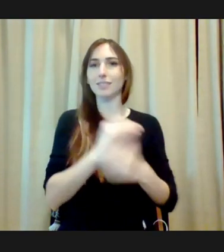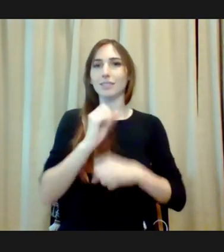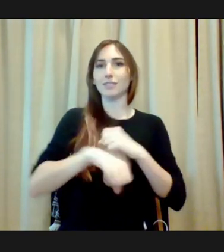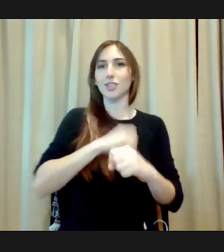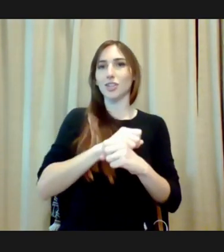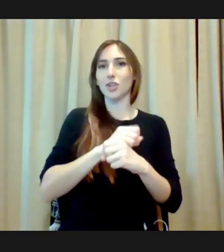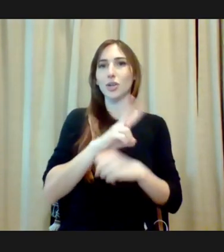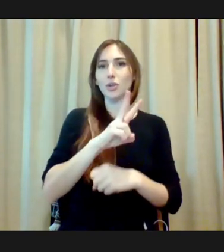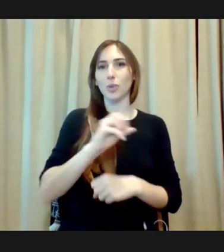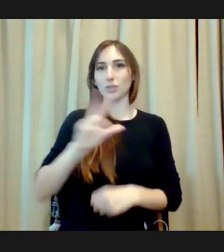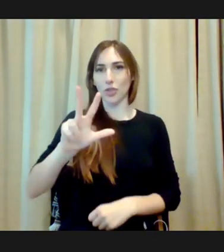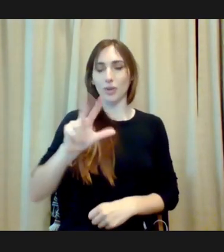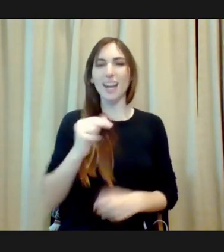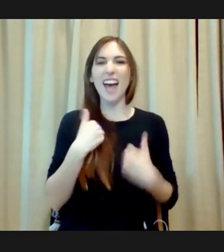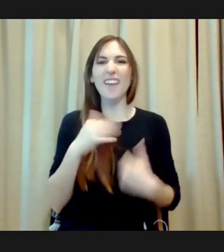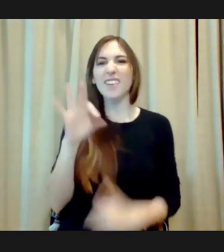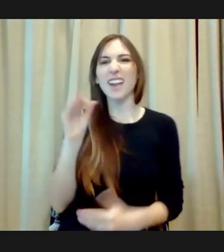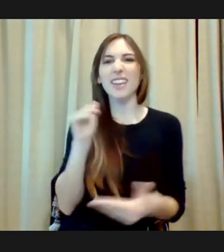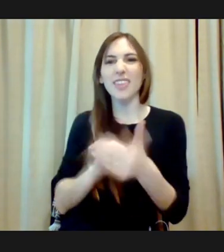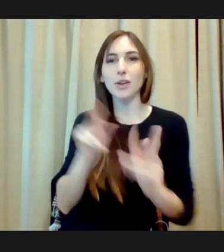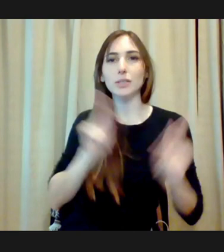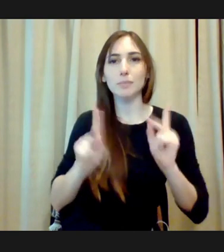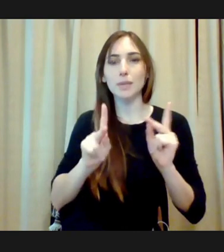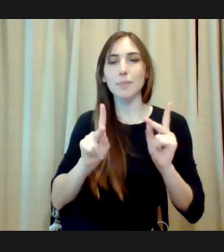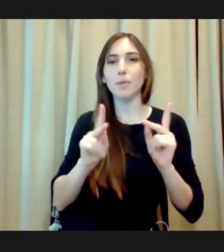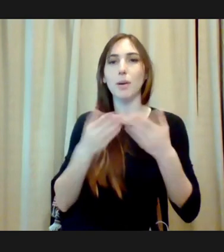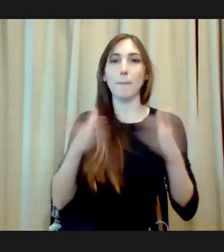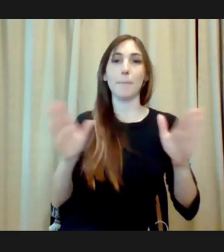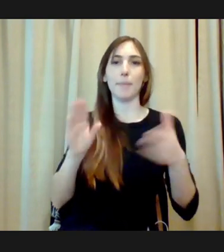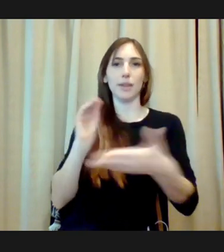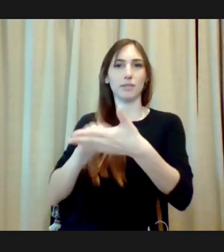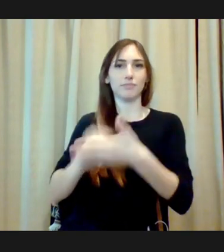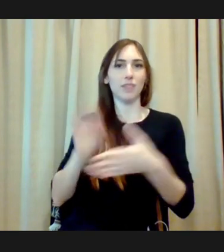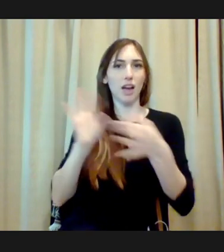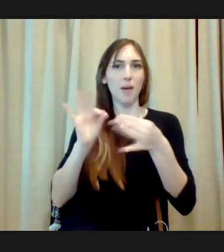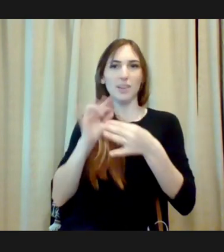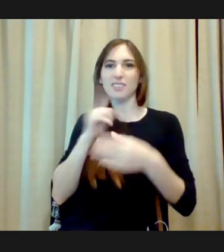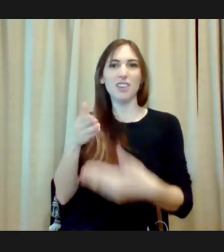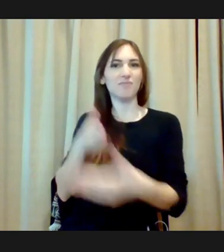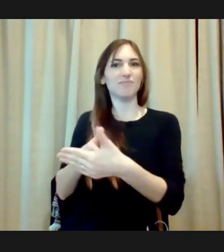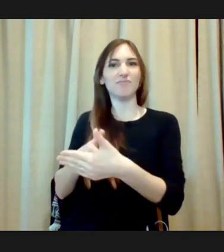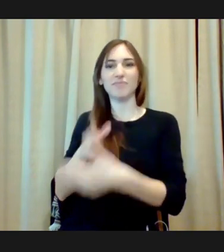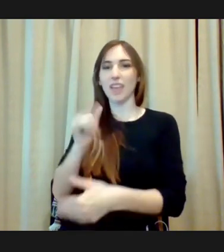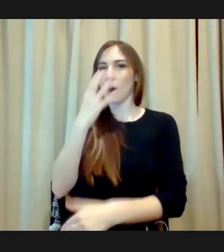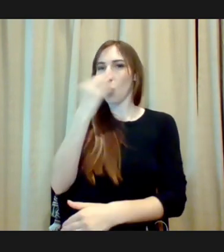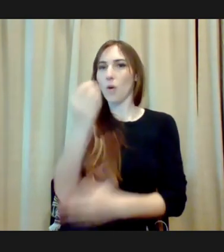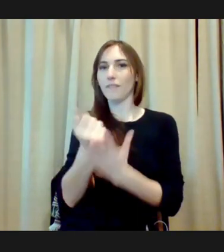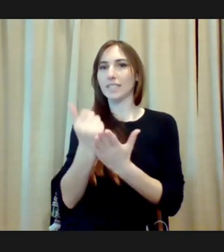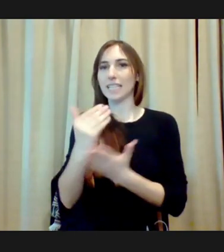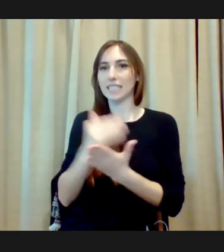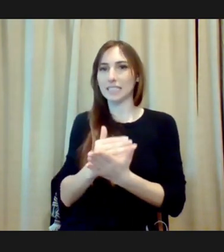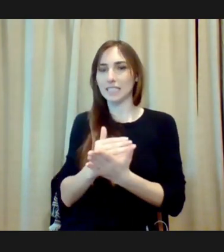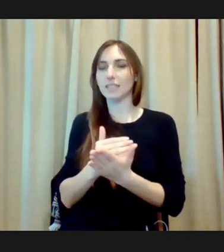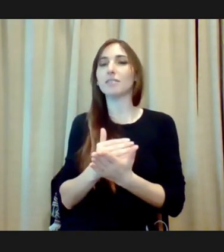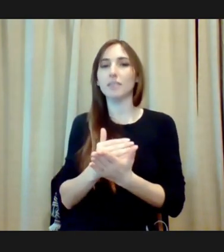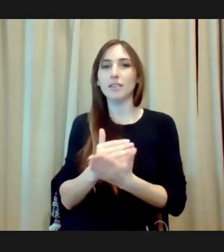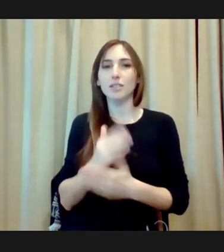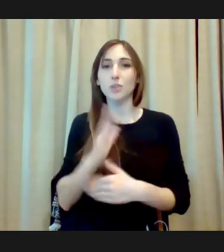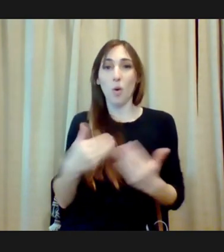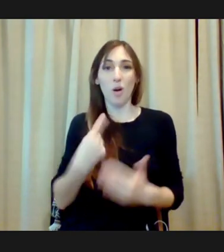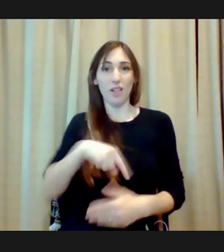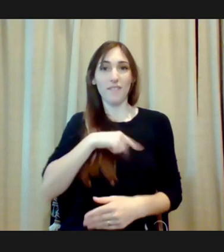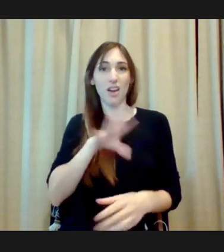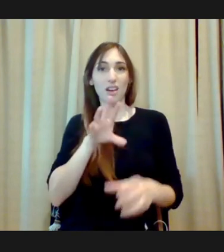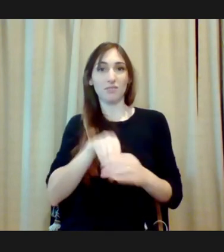90,000 public comments, 95% of which opposed wolf delisting. And y'all were part of the campaign last year to